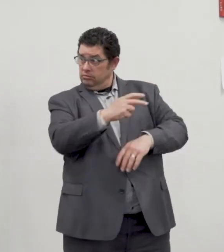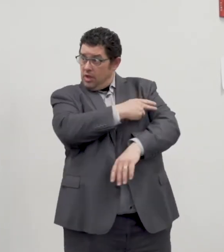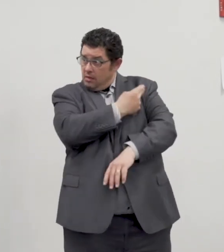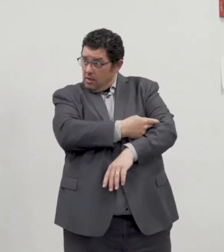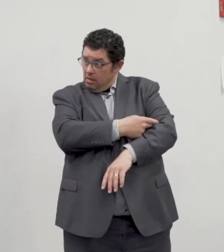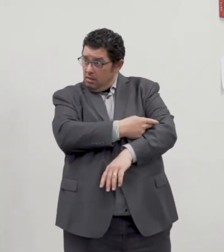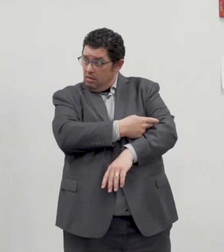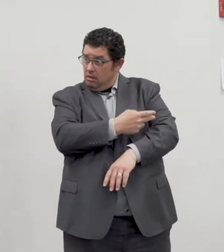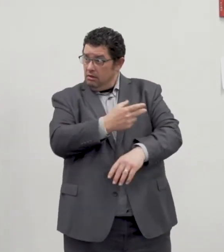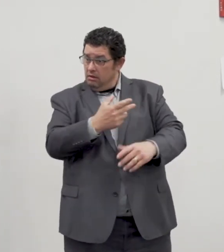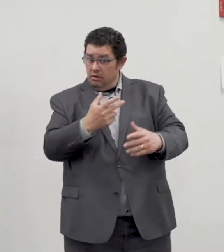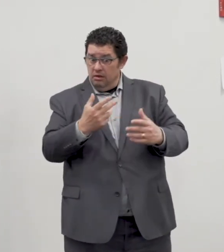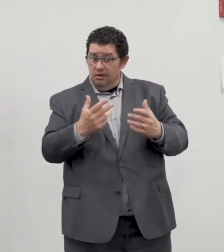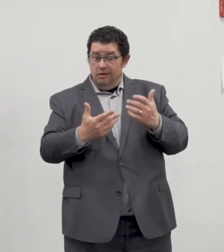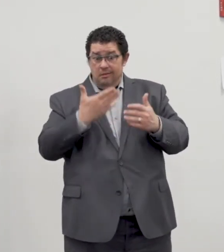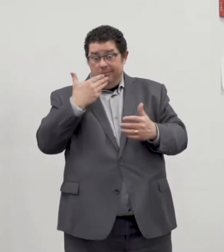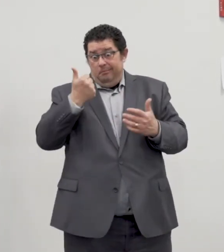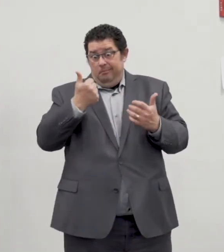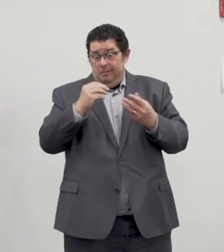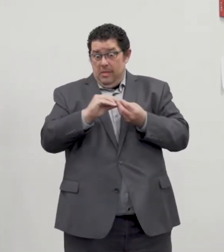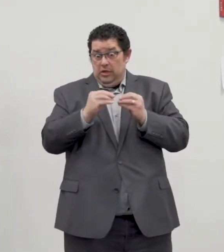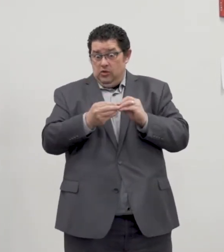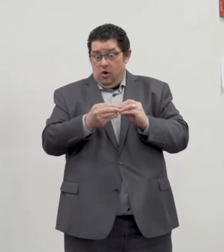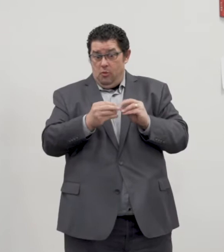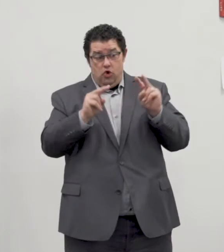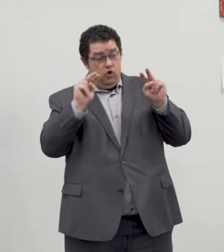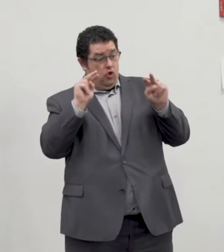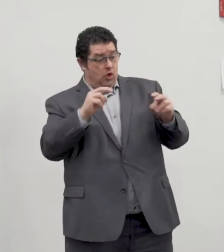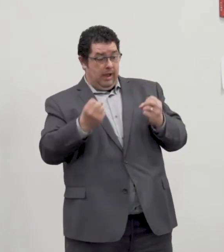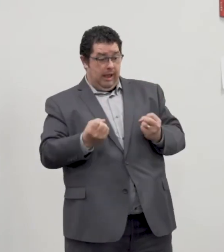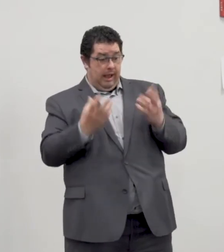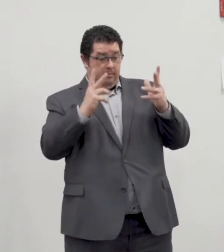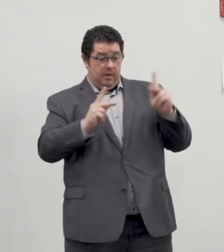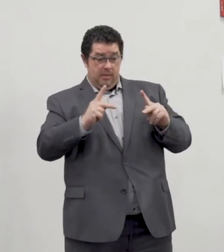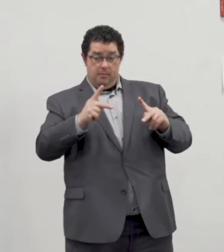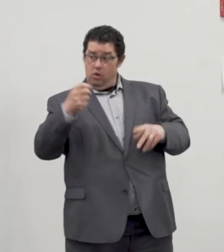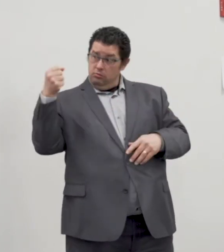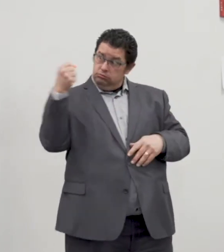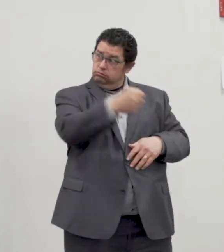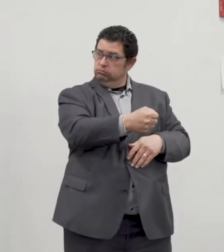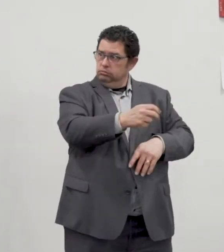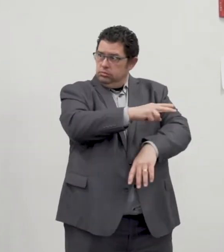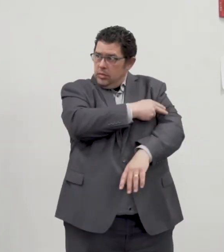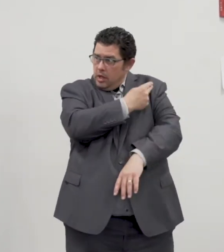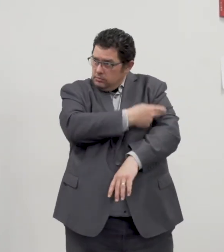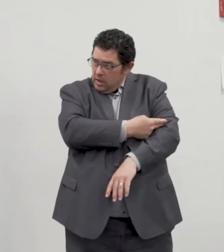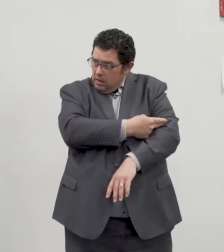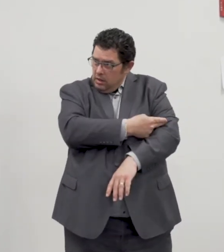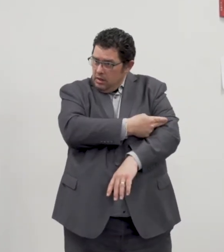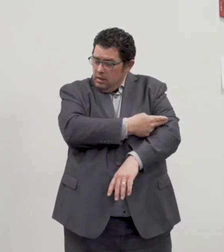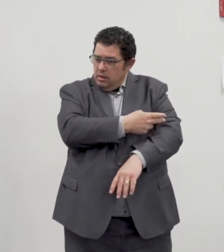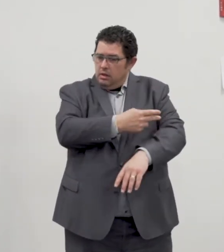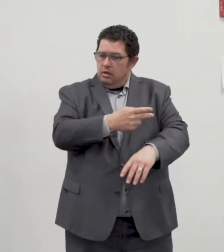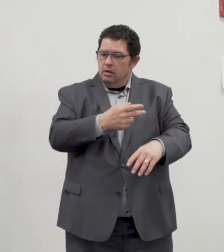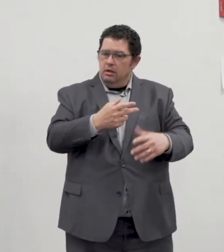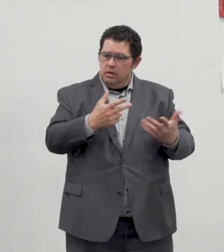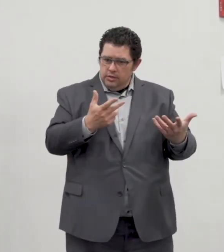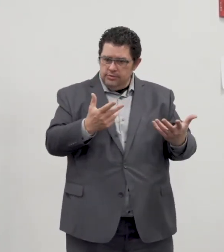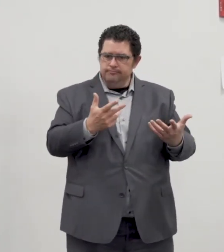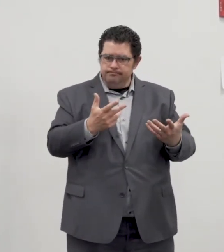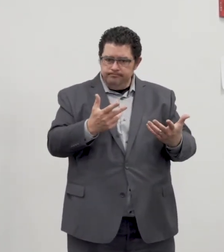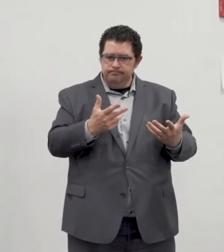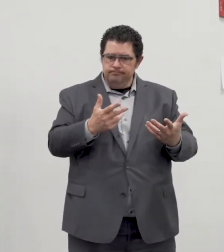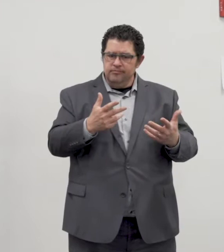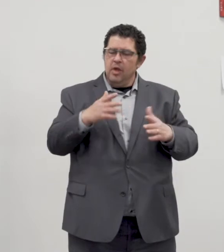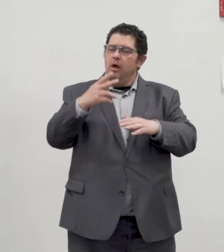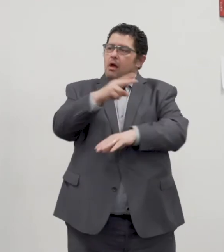number to watch would be hospitalizations, and more specifically, hospital admissions. Hospitalizations is a different metric than hospital admissions.